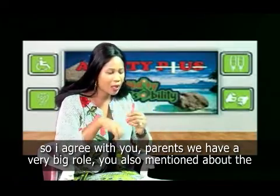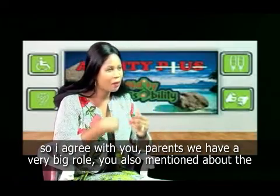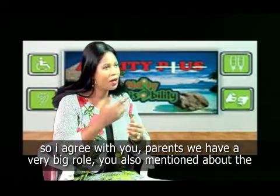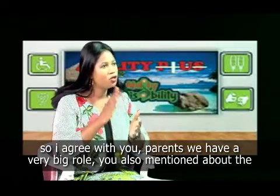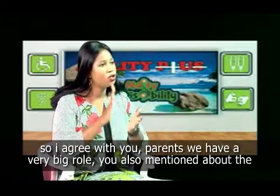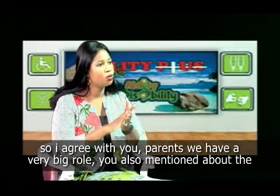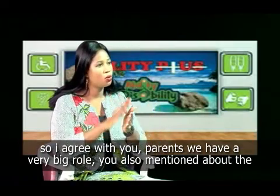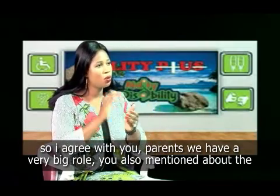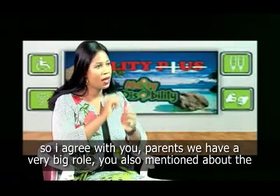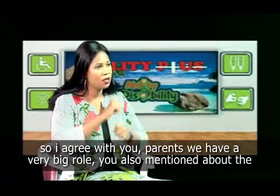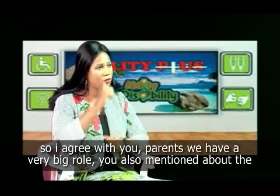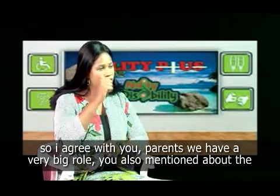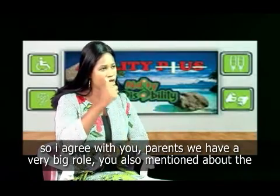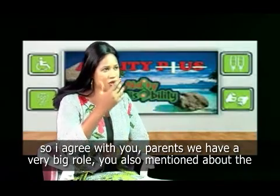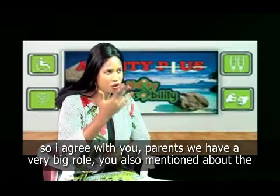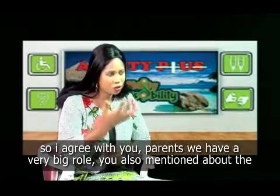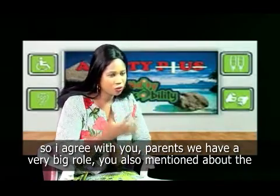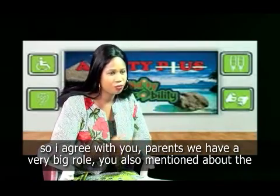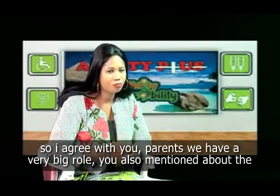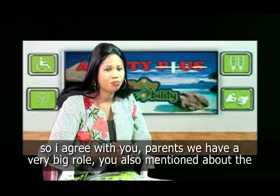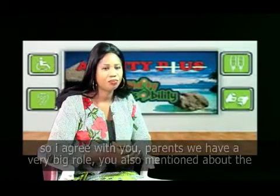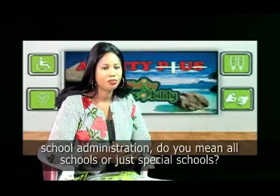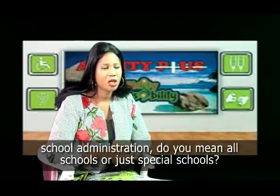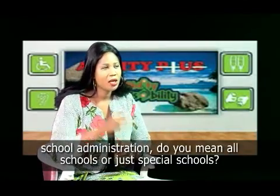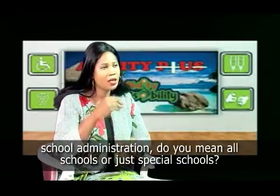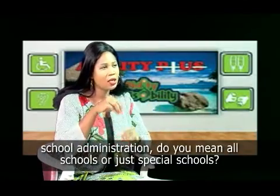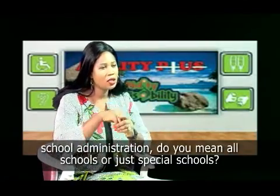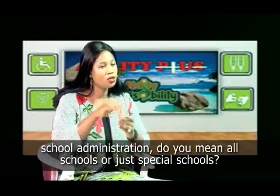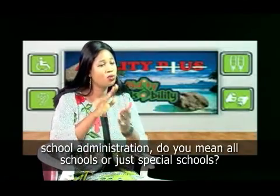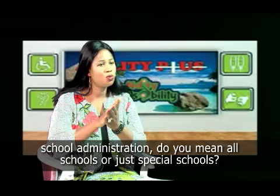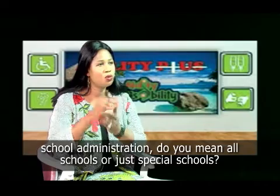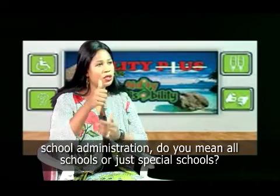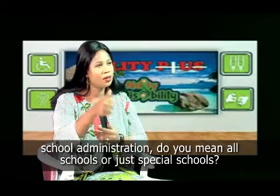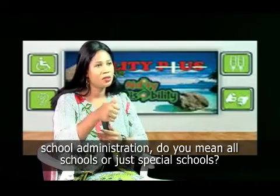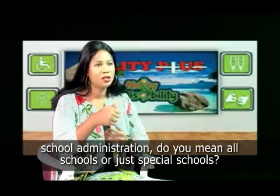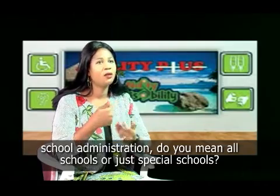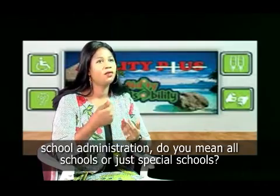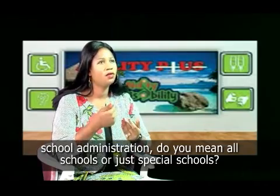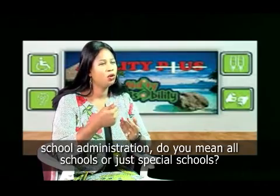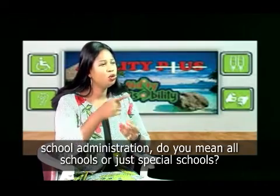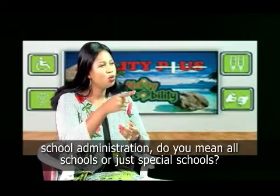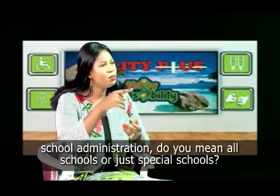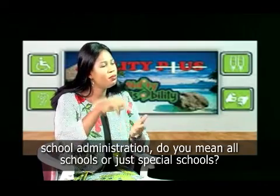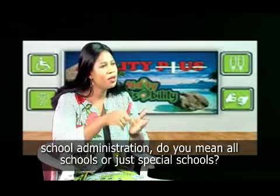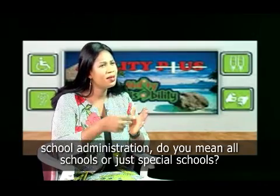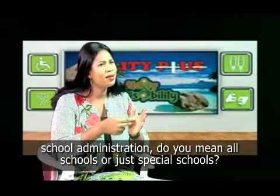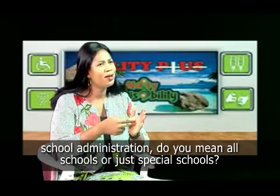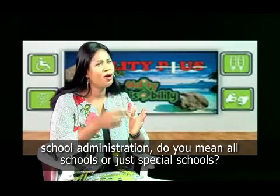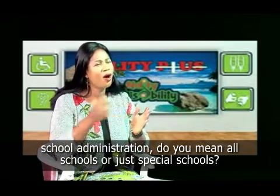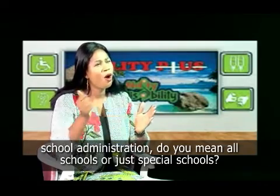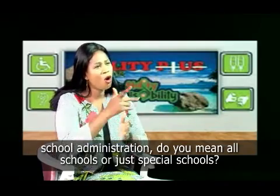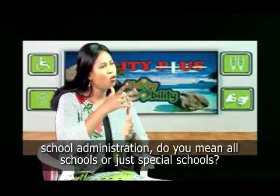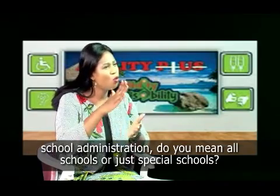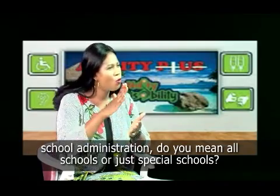role. You also mentioned about the school administration. The schools themselves, do you mean